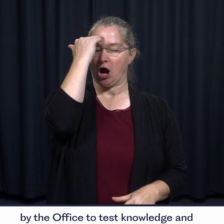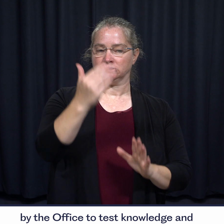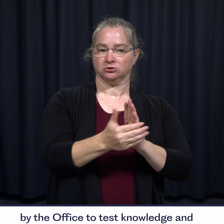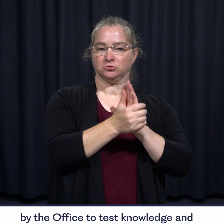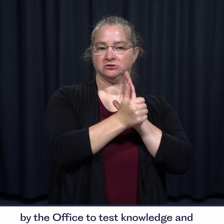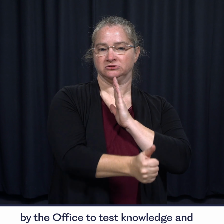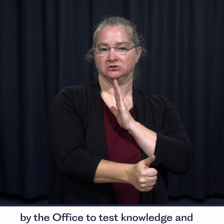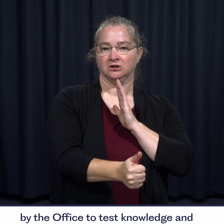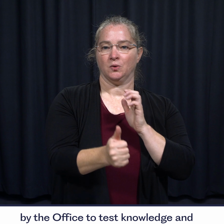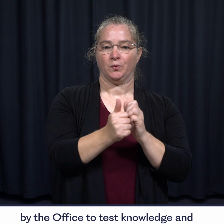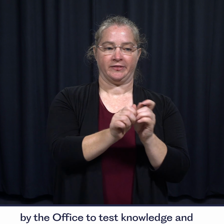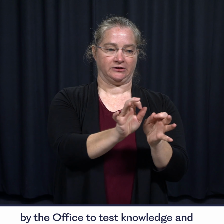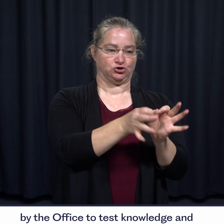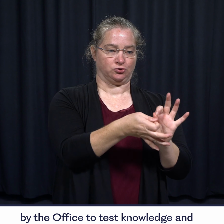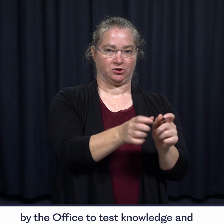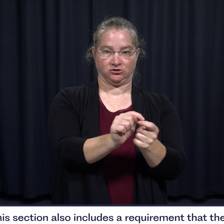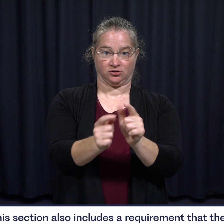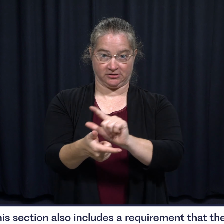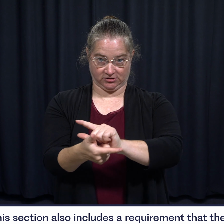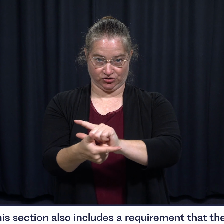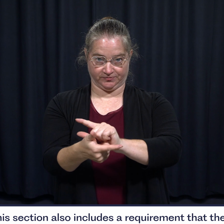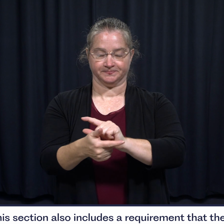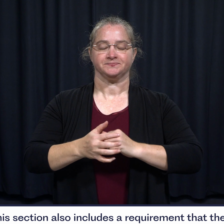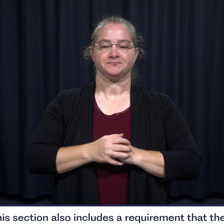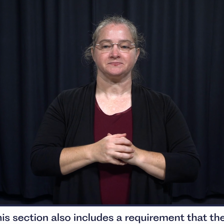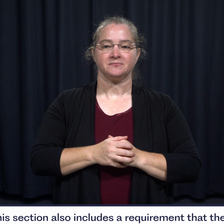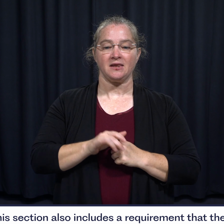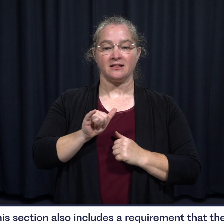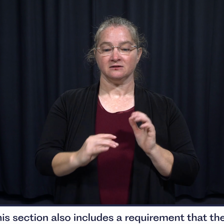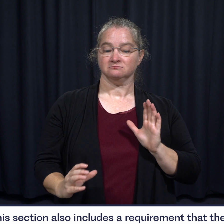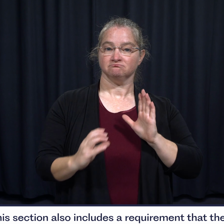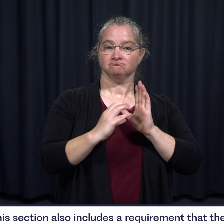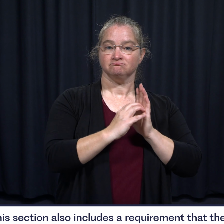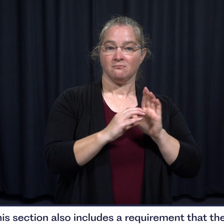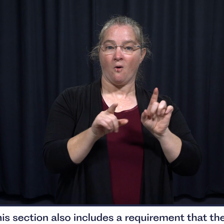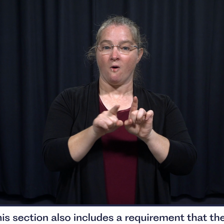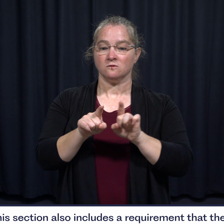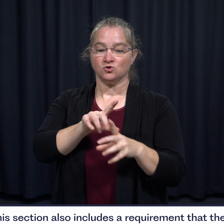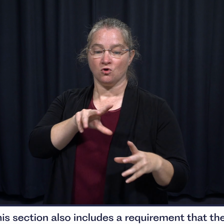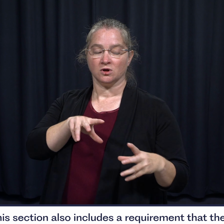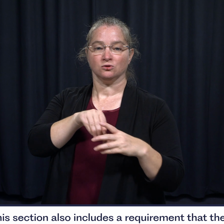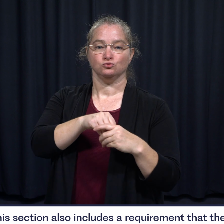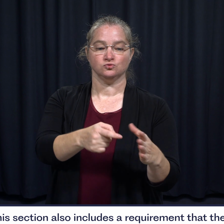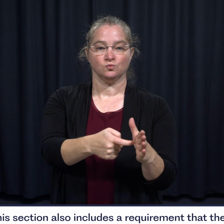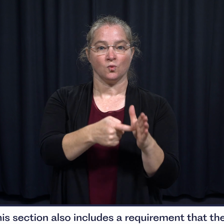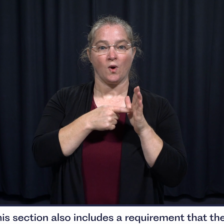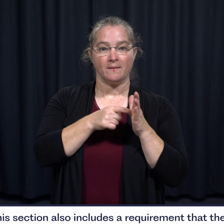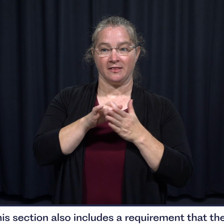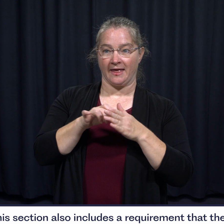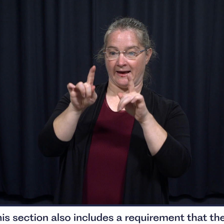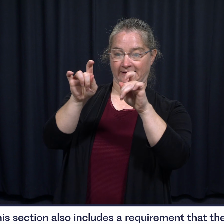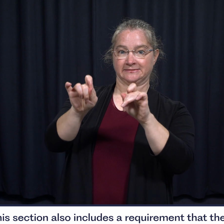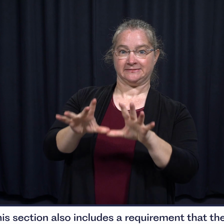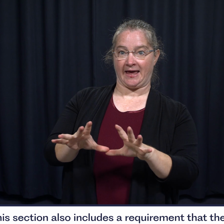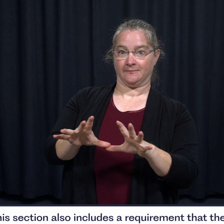and transliterating. This section also includes a requirement that the examinations approved by the